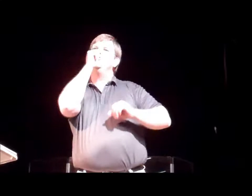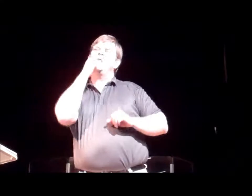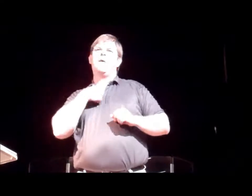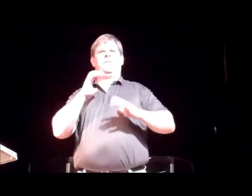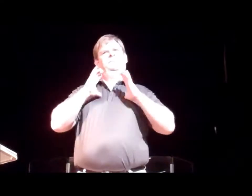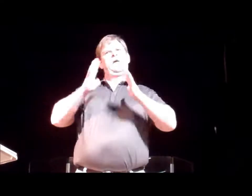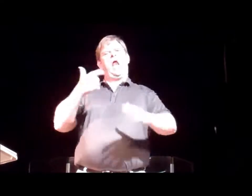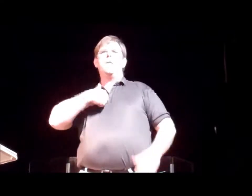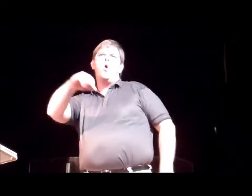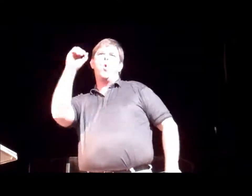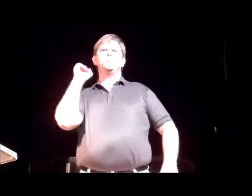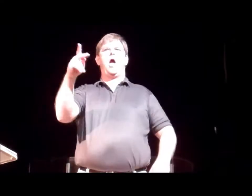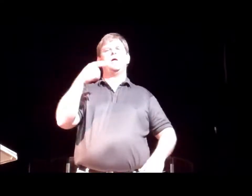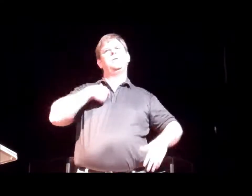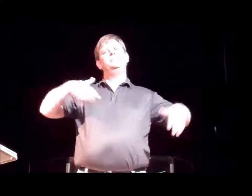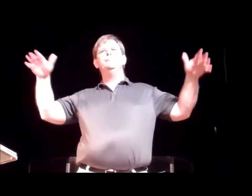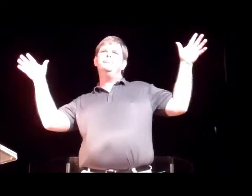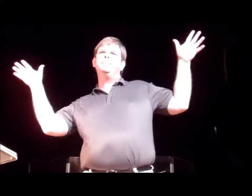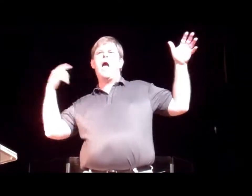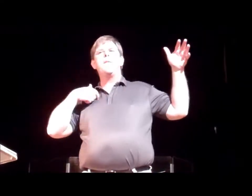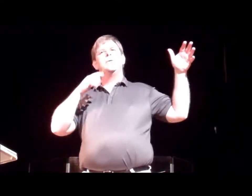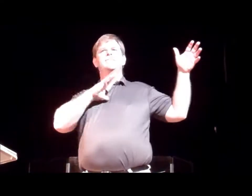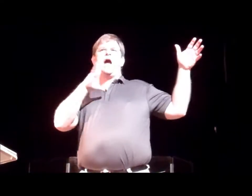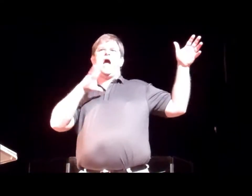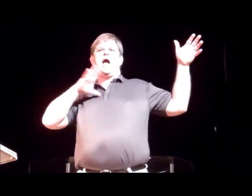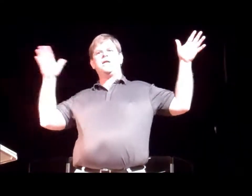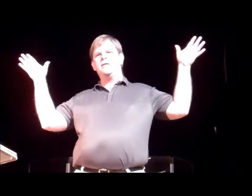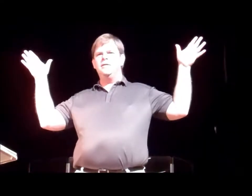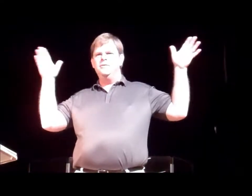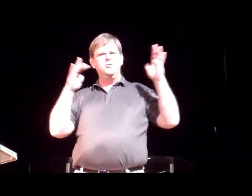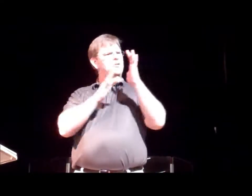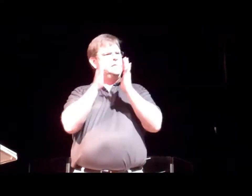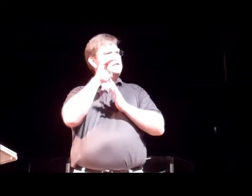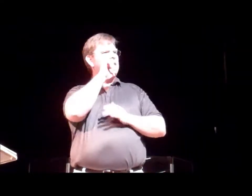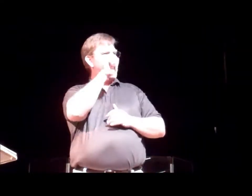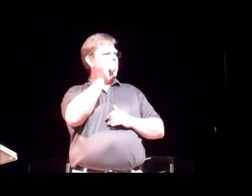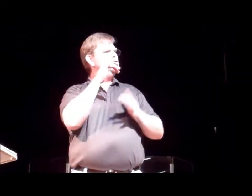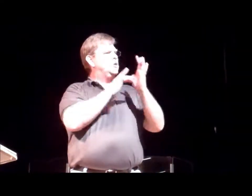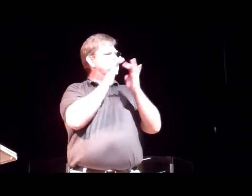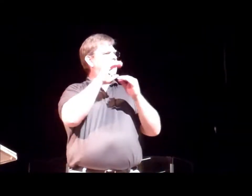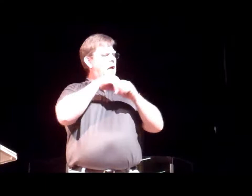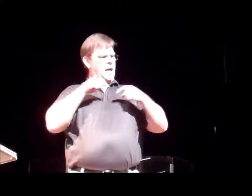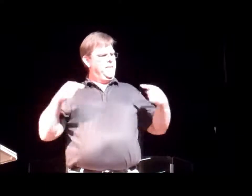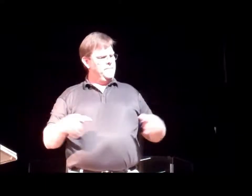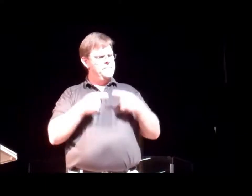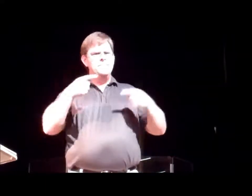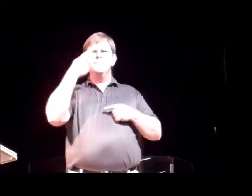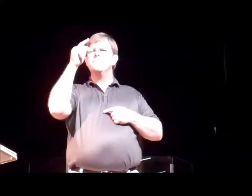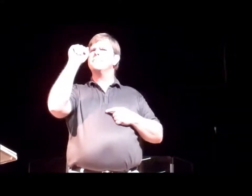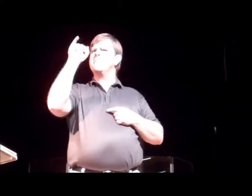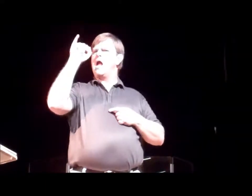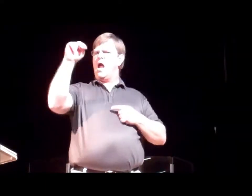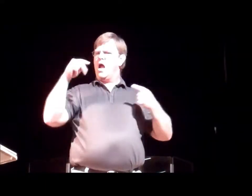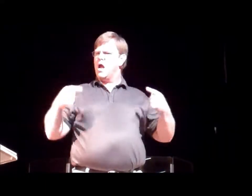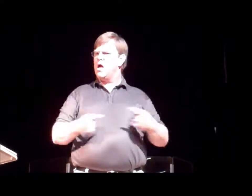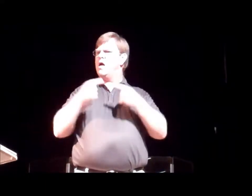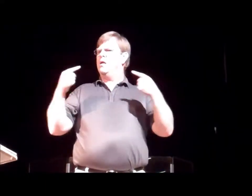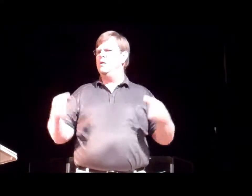them said, great, I'm done, I'm out of here, all my suffering is over. He never said anything like that. He was